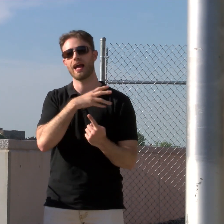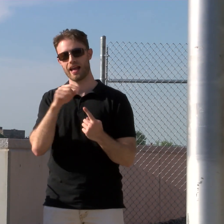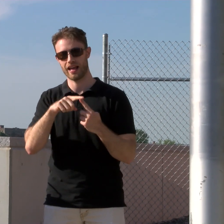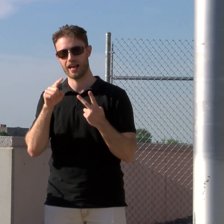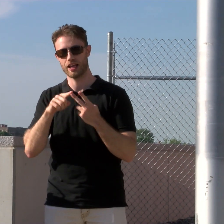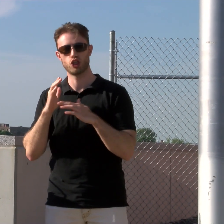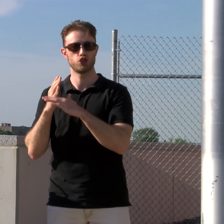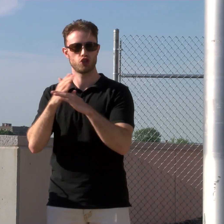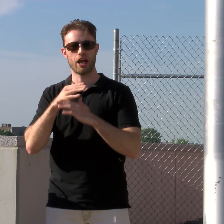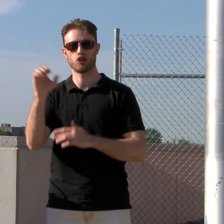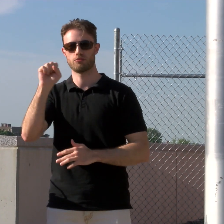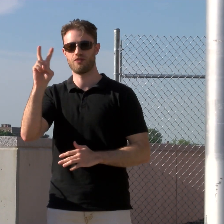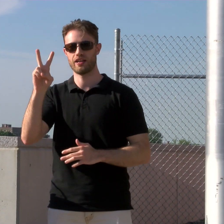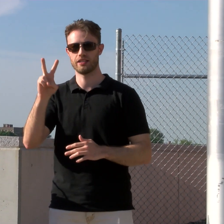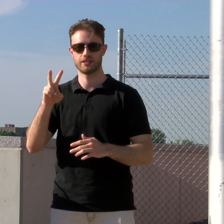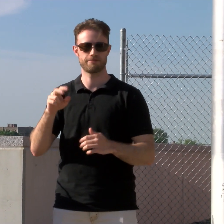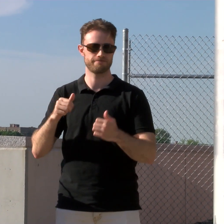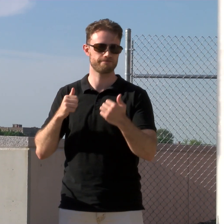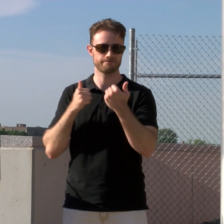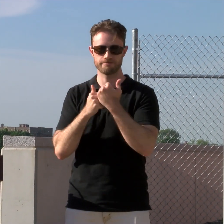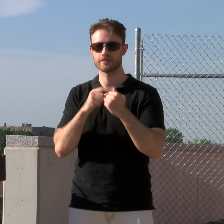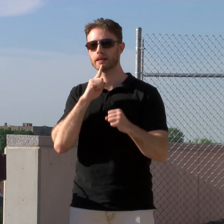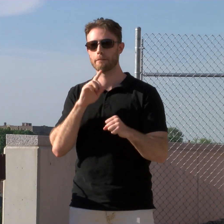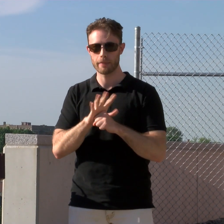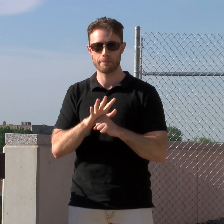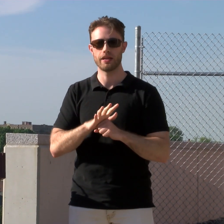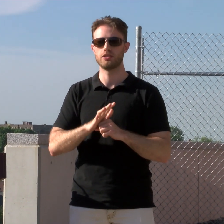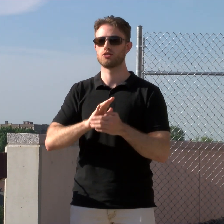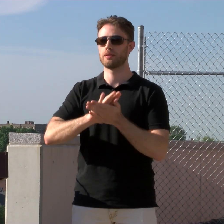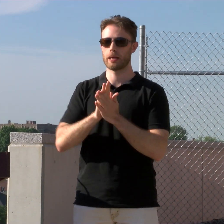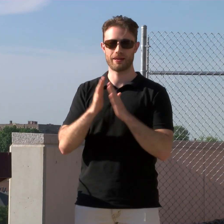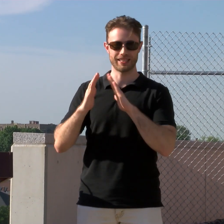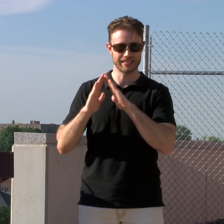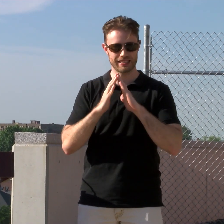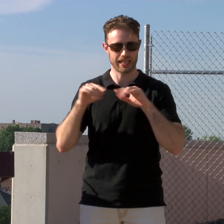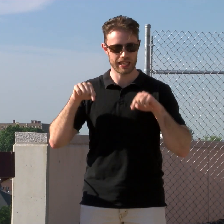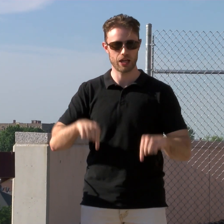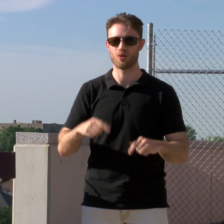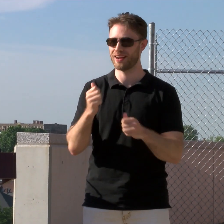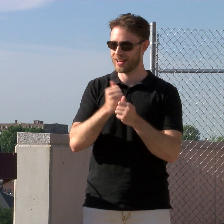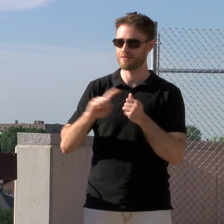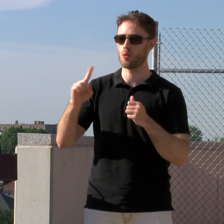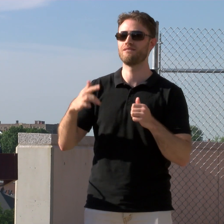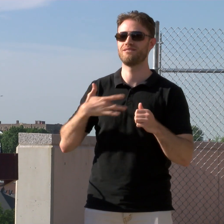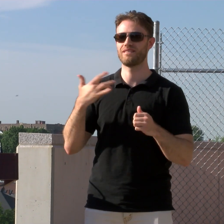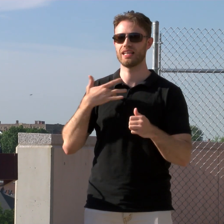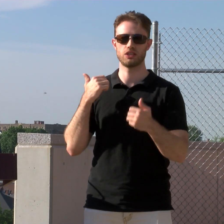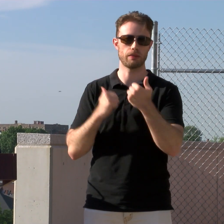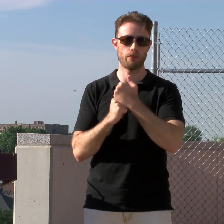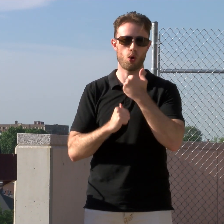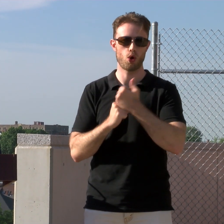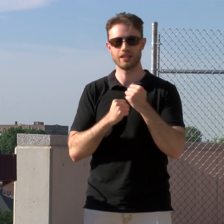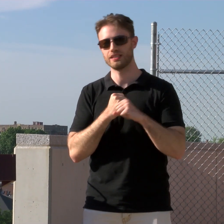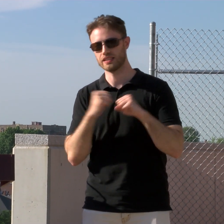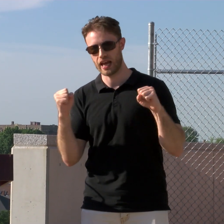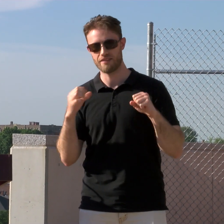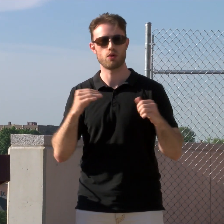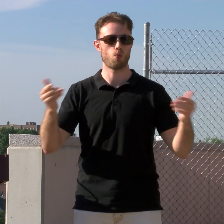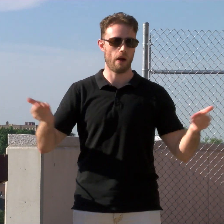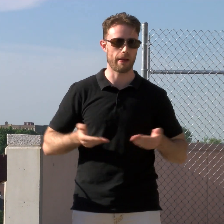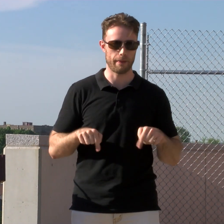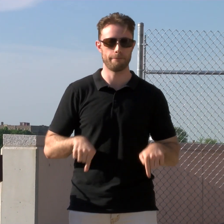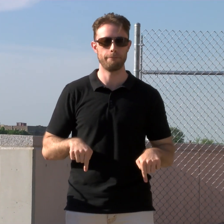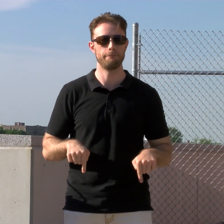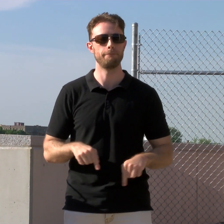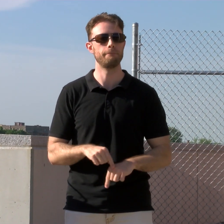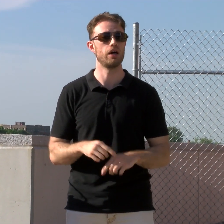and share Somerville's unwavering commitment to being a city where everyone feels supported, safe, and